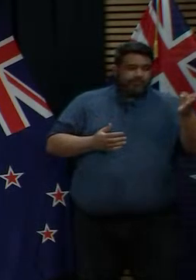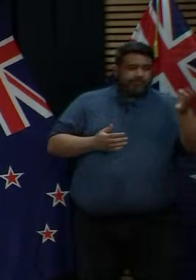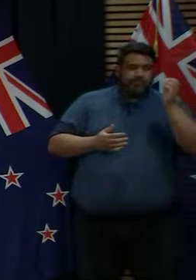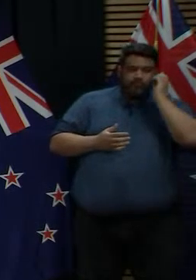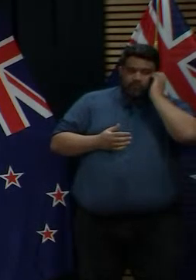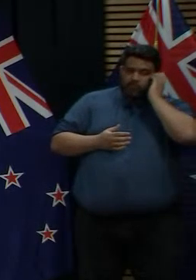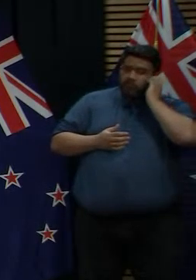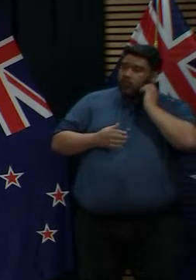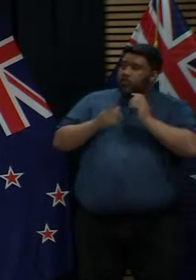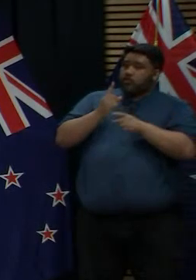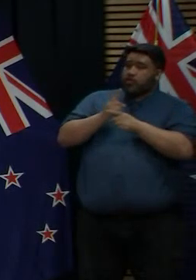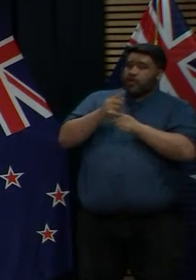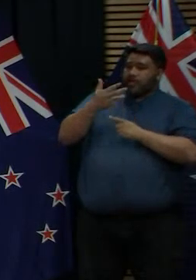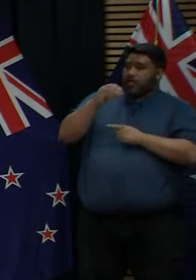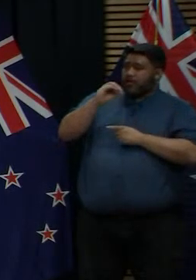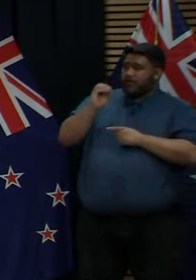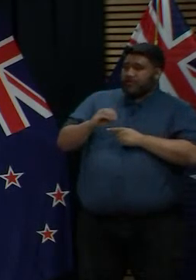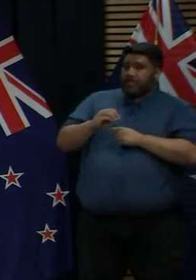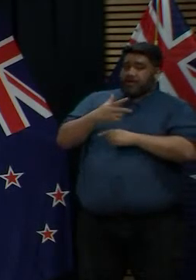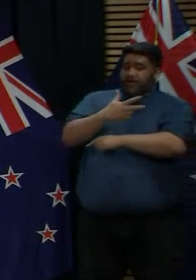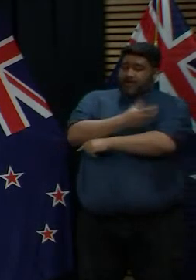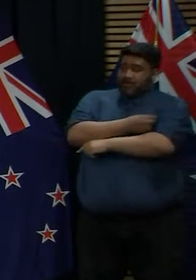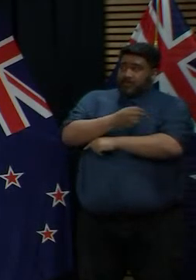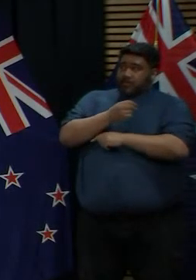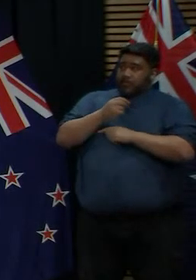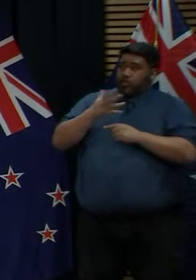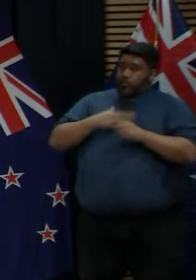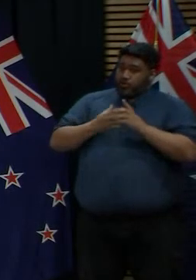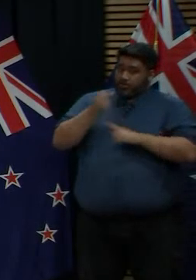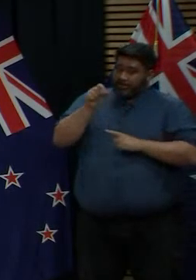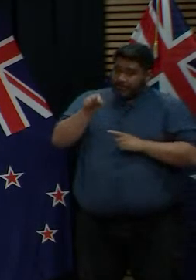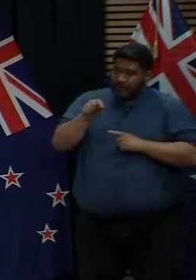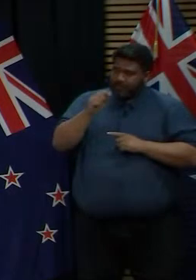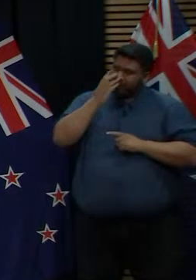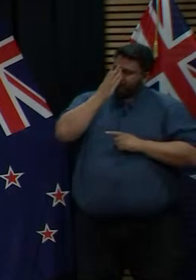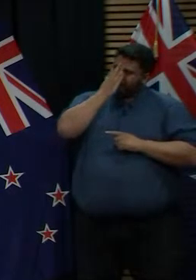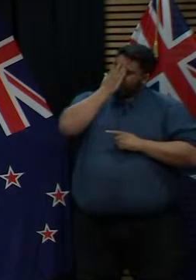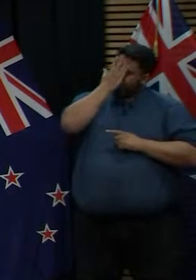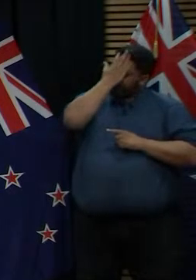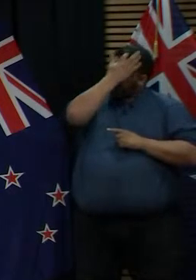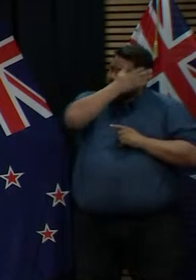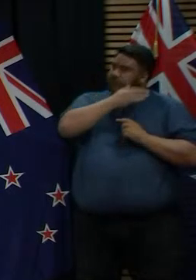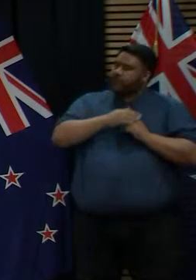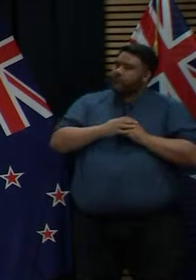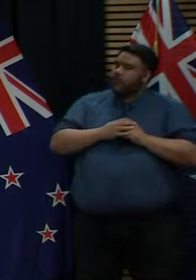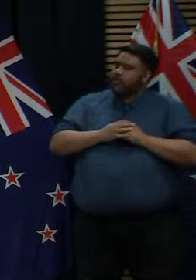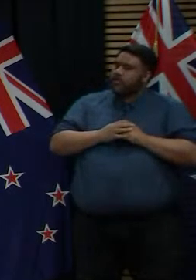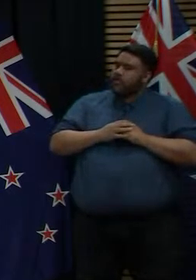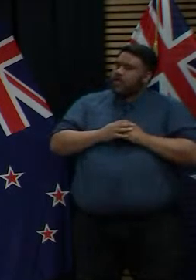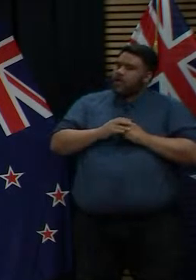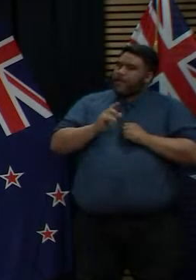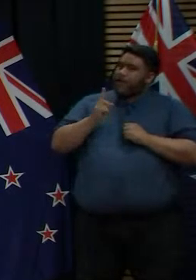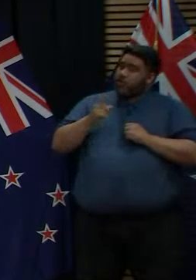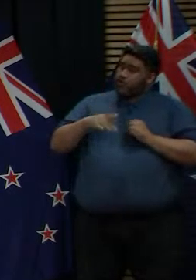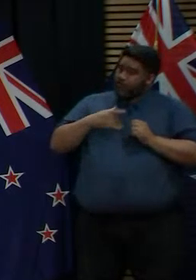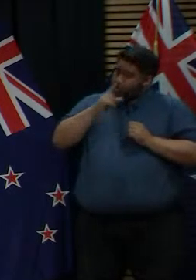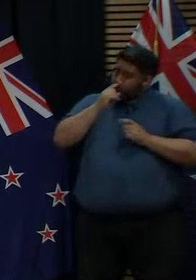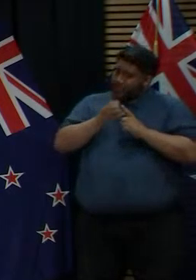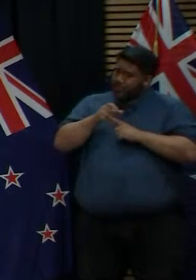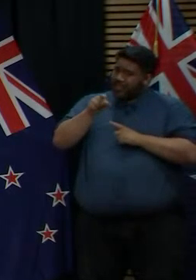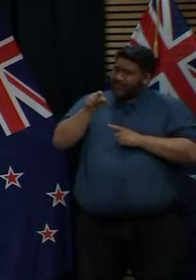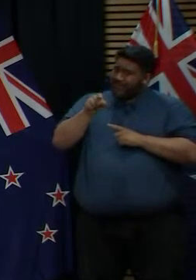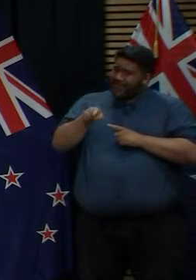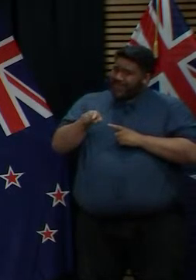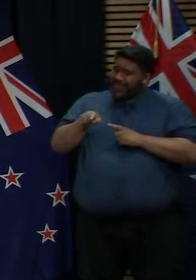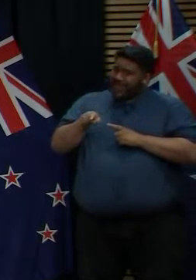90% plus vaccination rate without government-backed vaccination mandates across more than just the